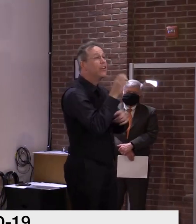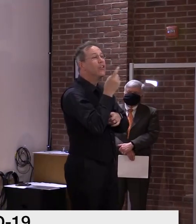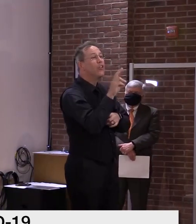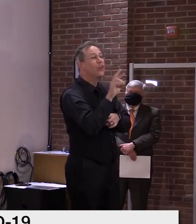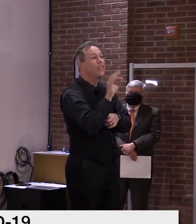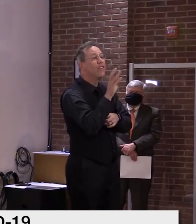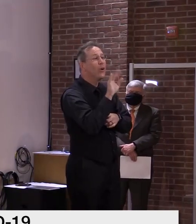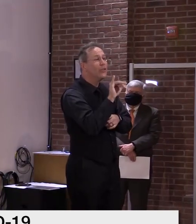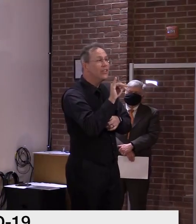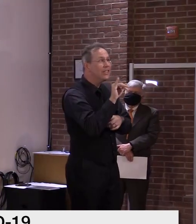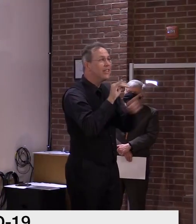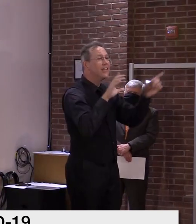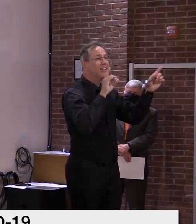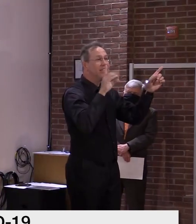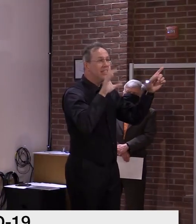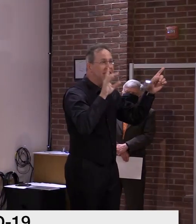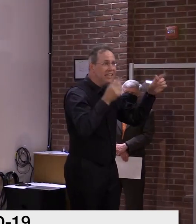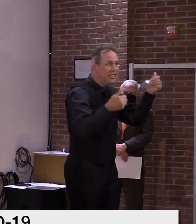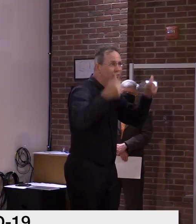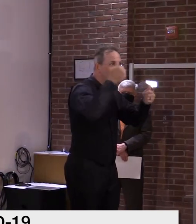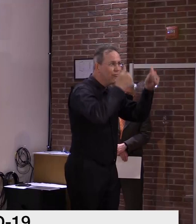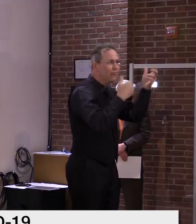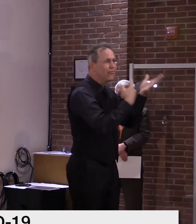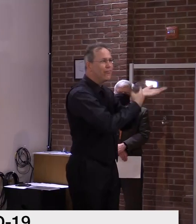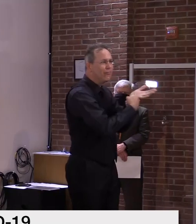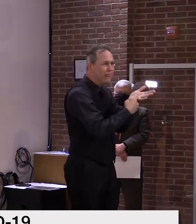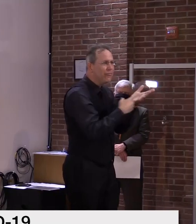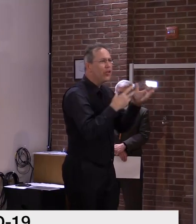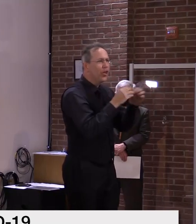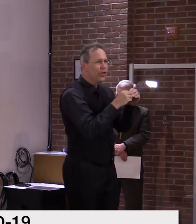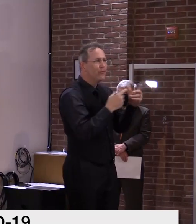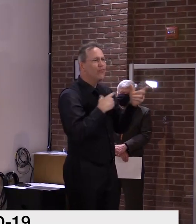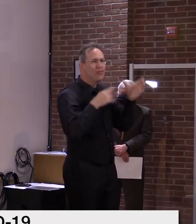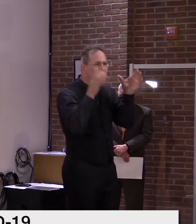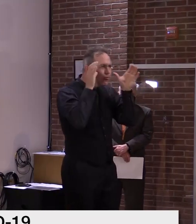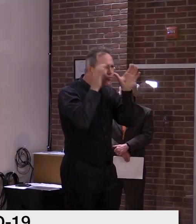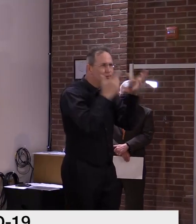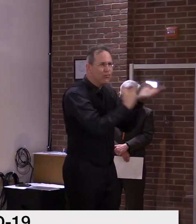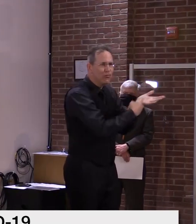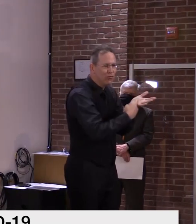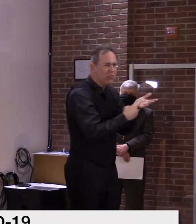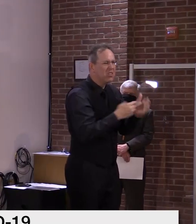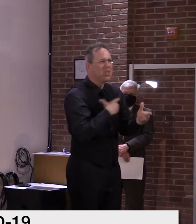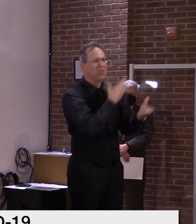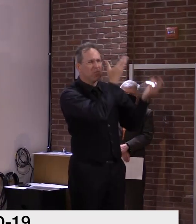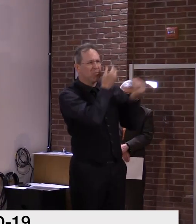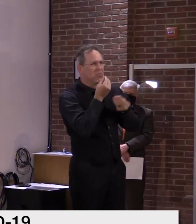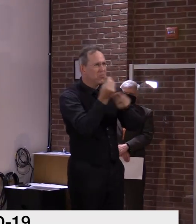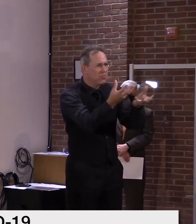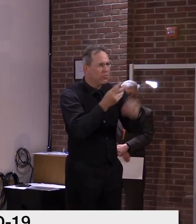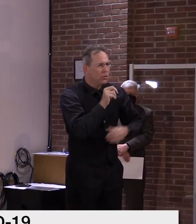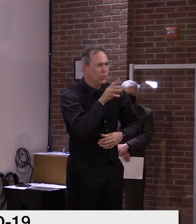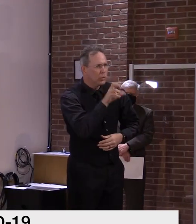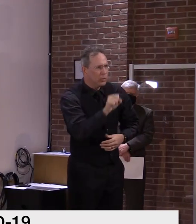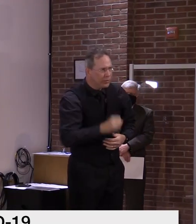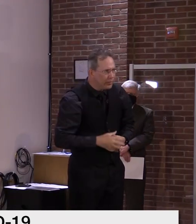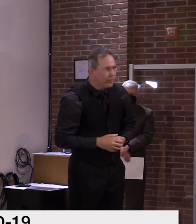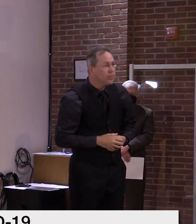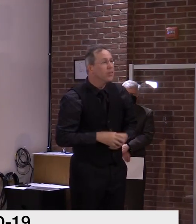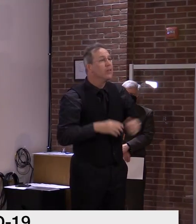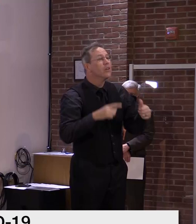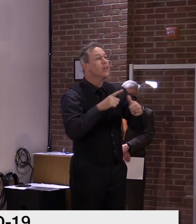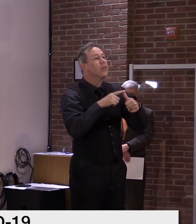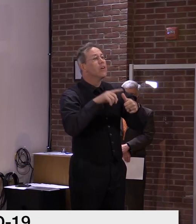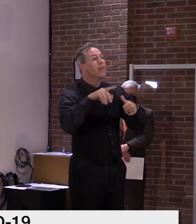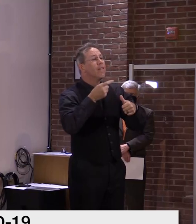White House officials and others, and here's what we heard. First, that our Pfizer and Moderna doses will remain